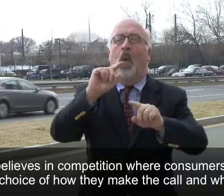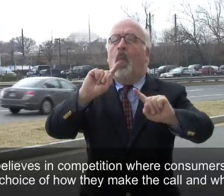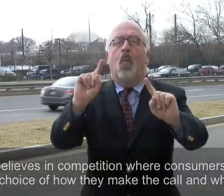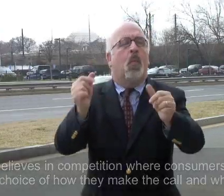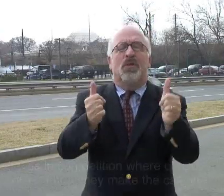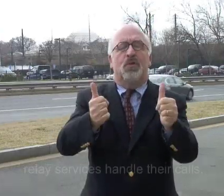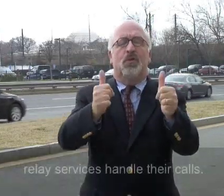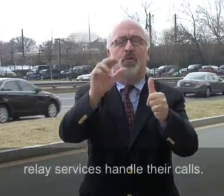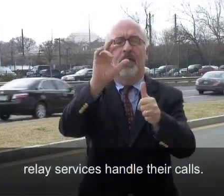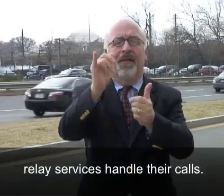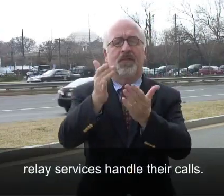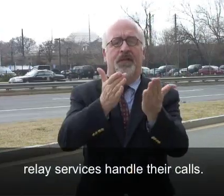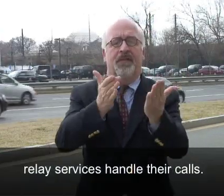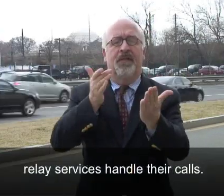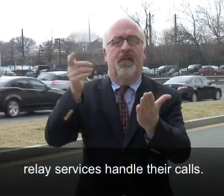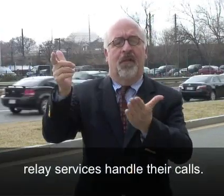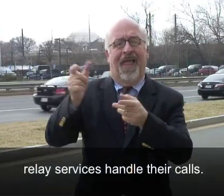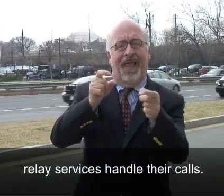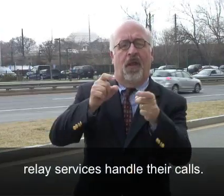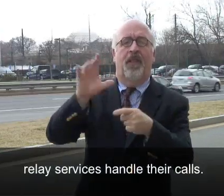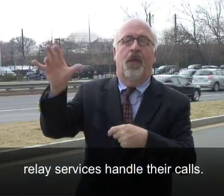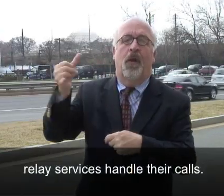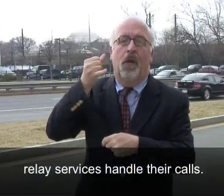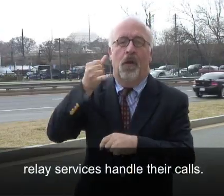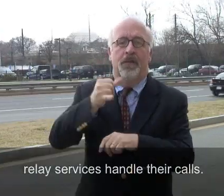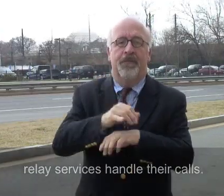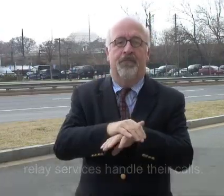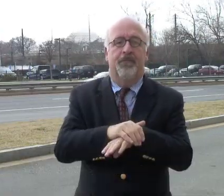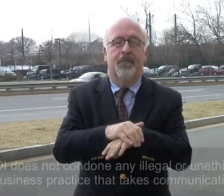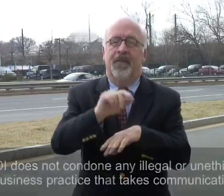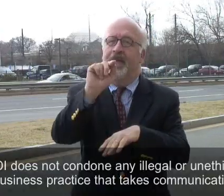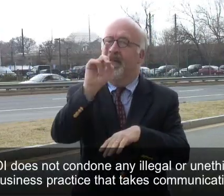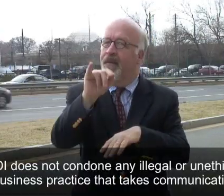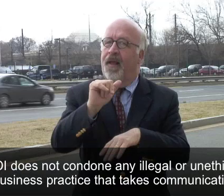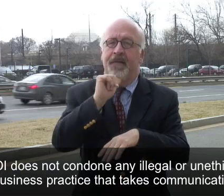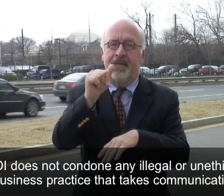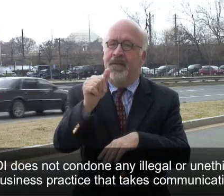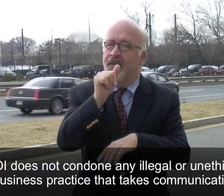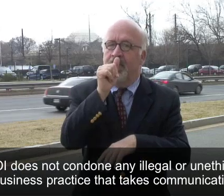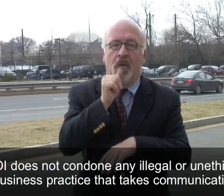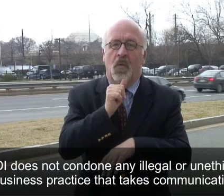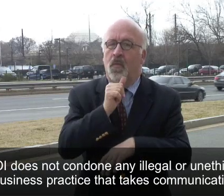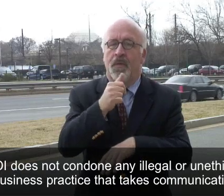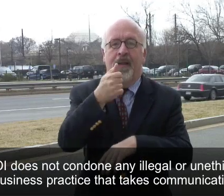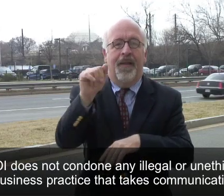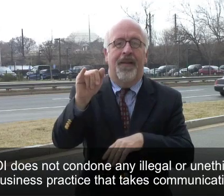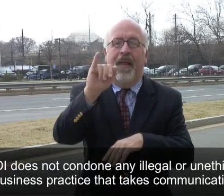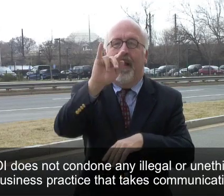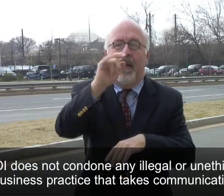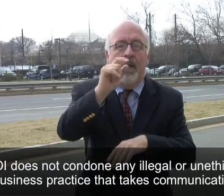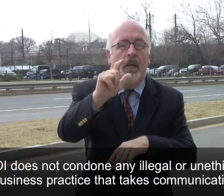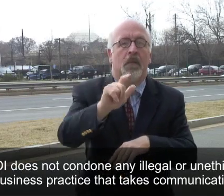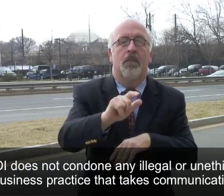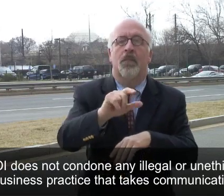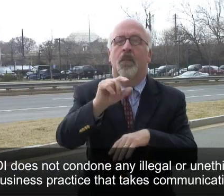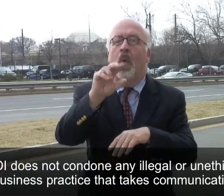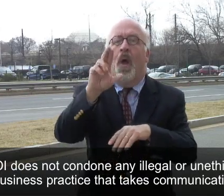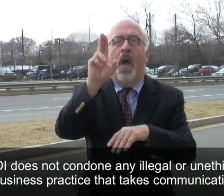which relay services handle their call. TDI does not condone any illegal